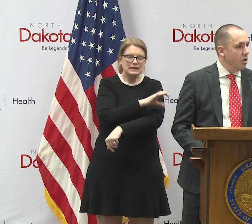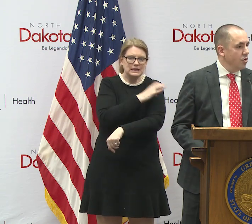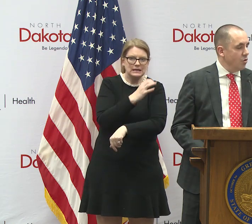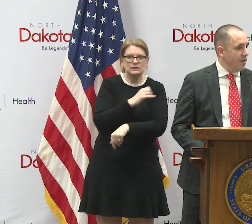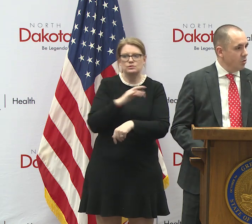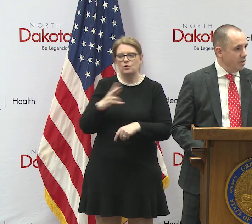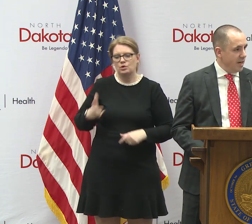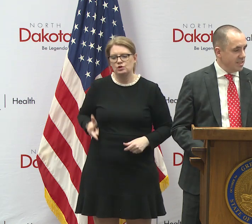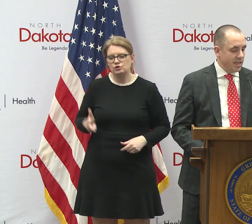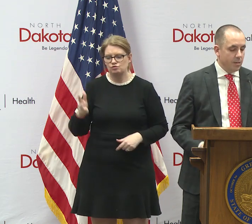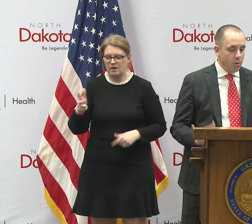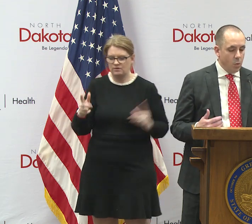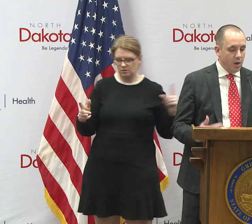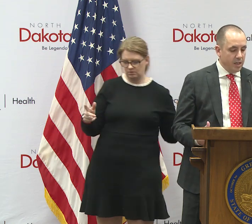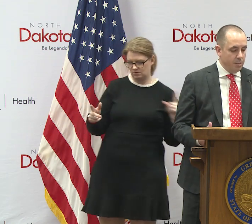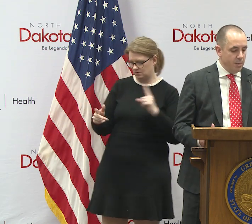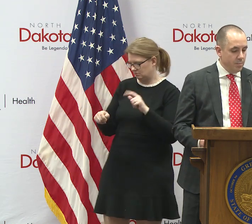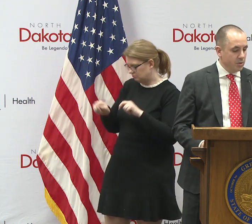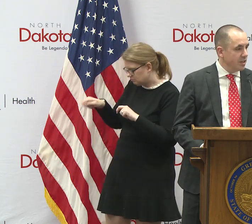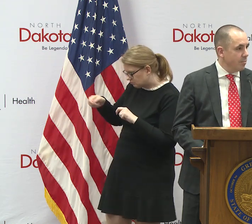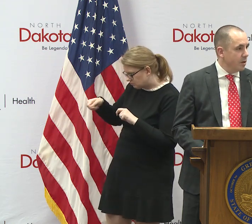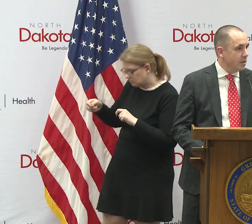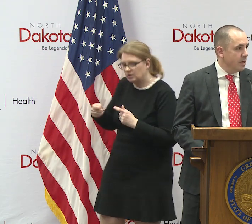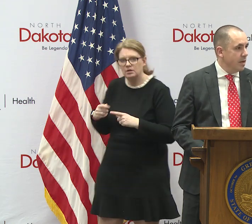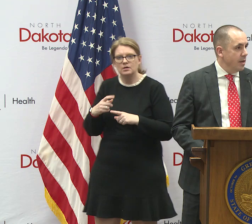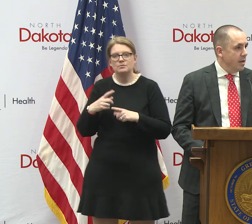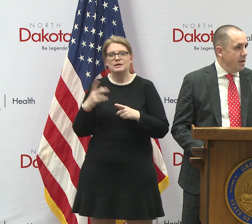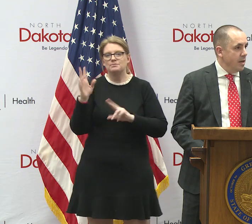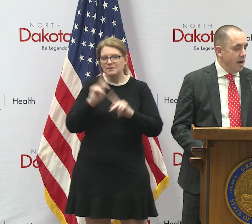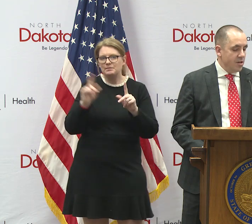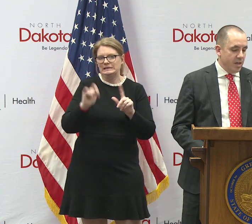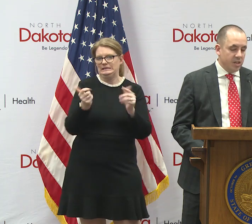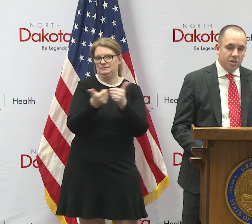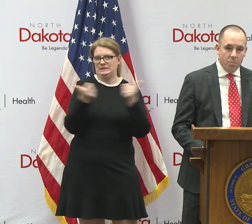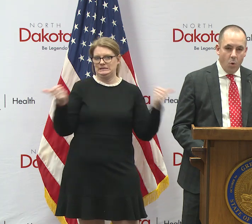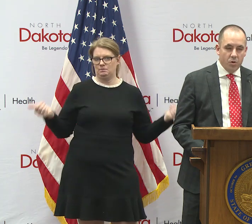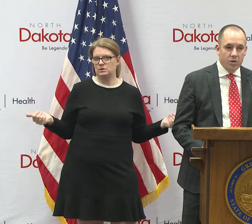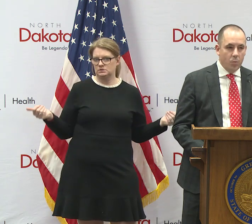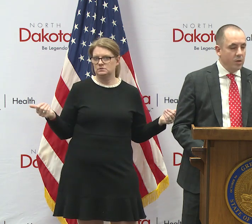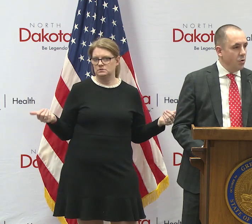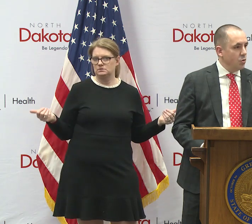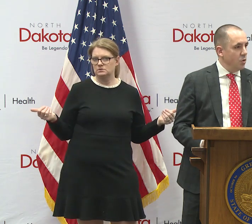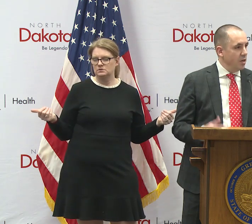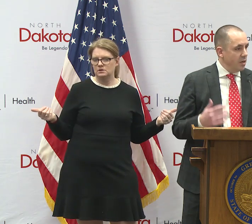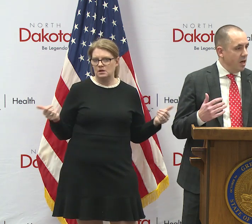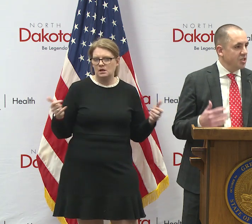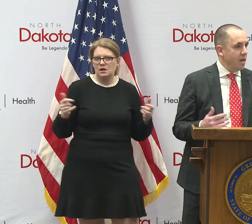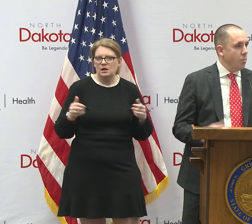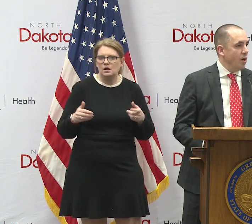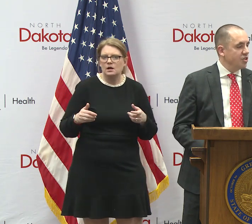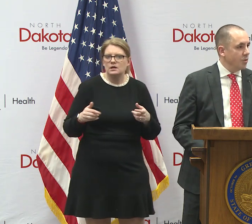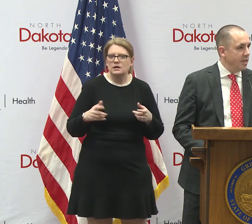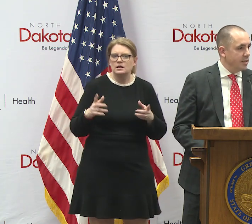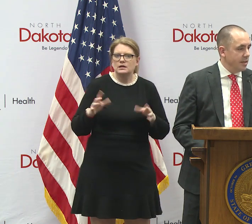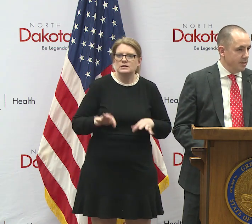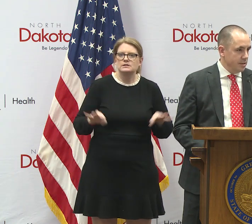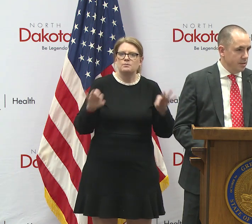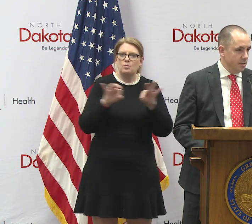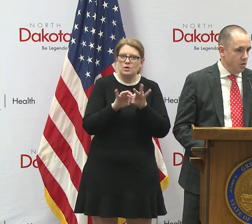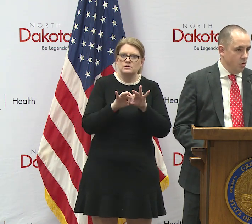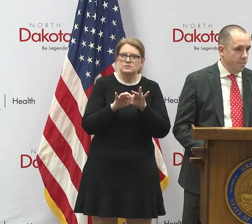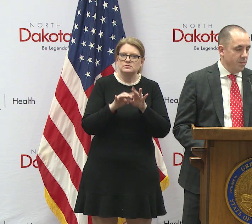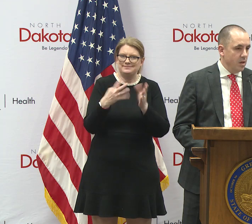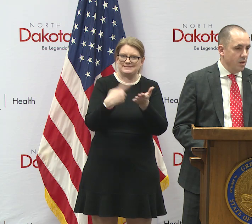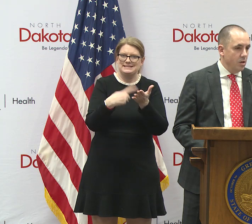drive-through testing, but we want to keep people separate. I think it's important that we go through a stepwise screening